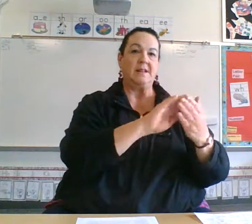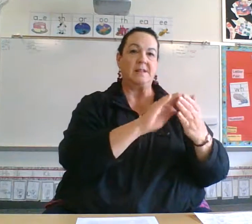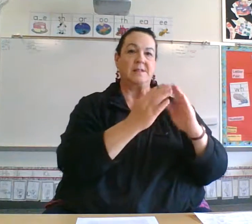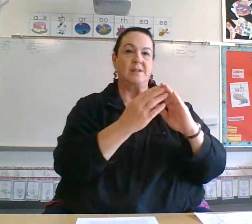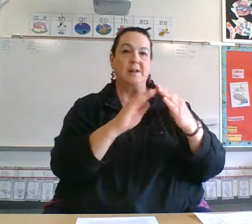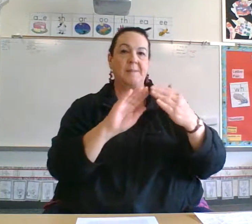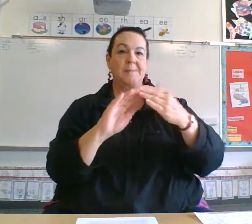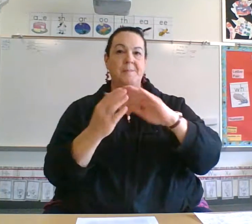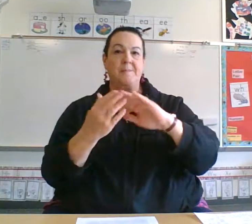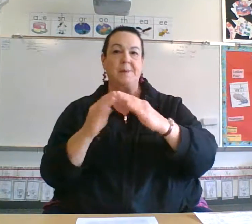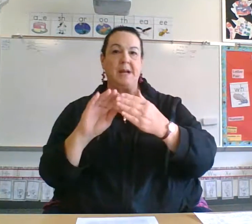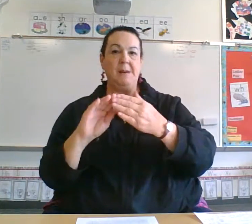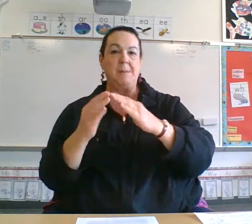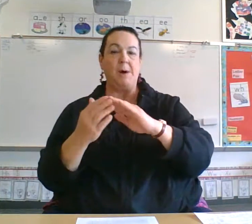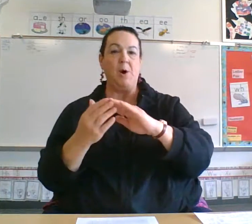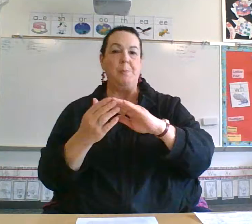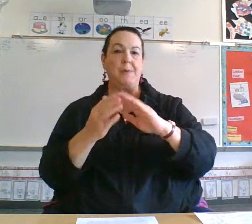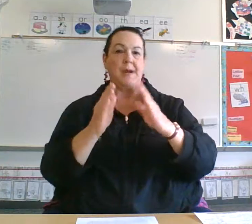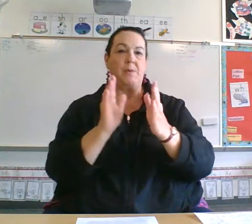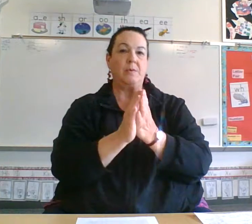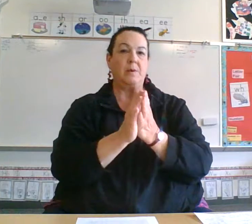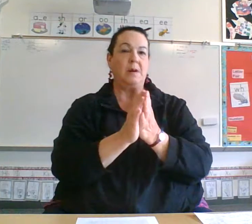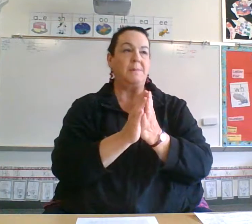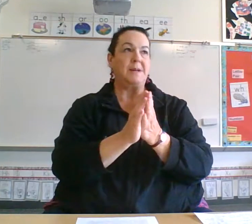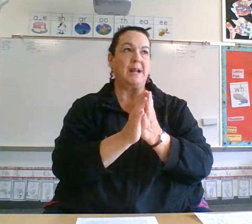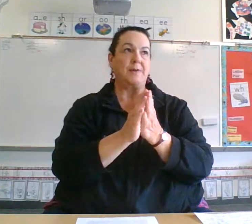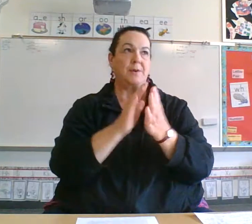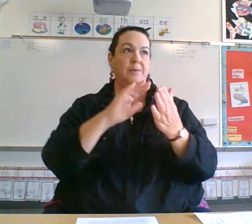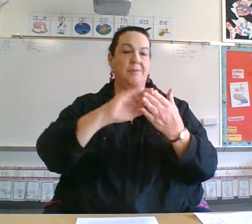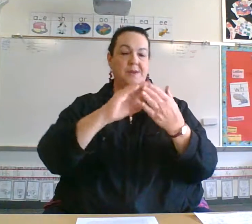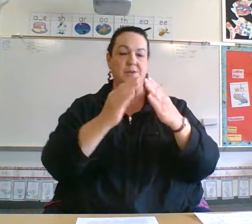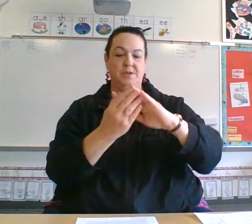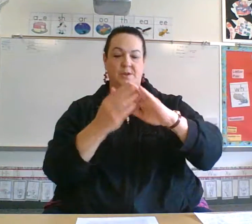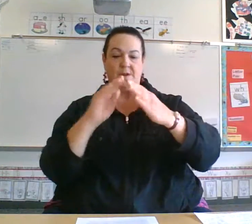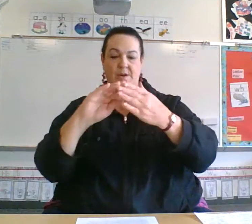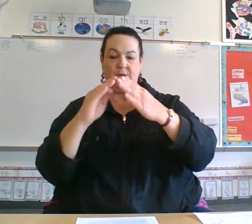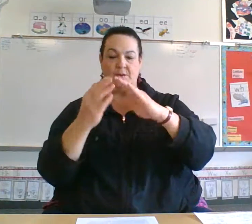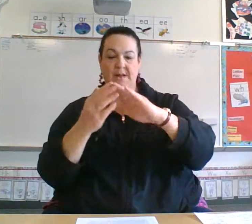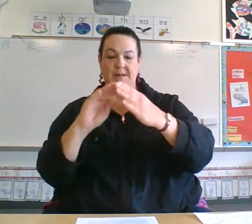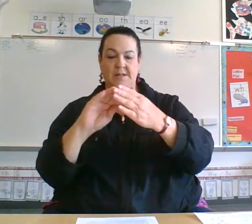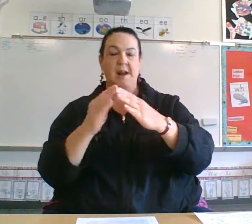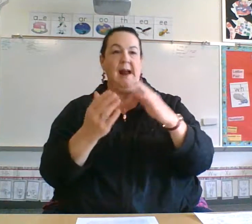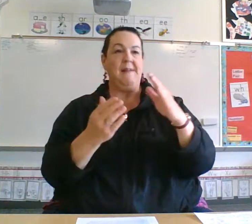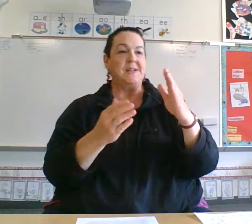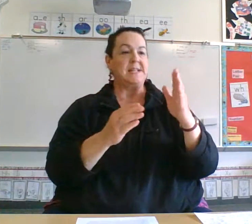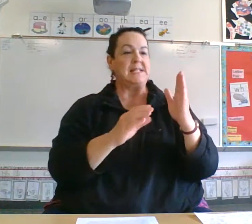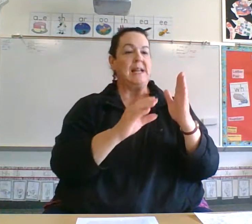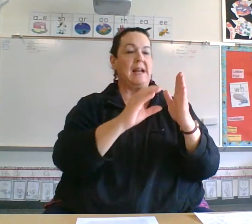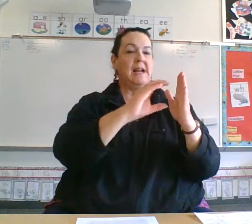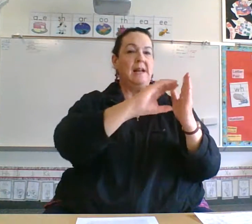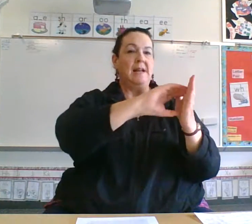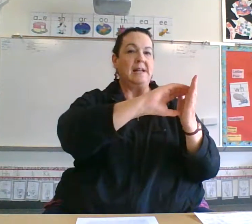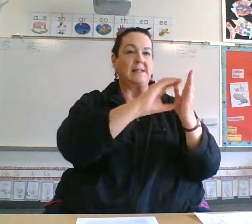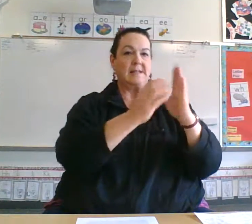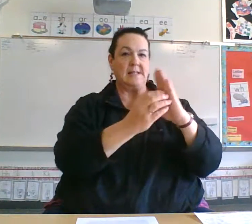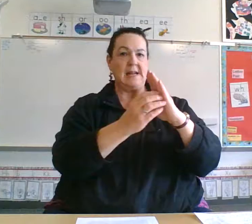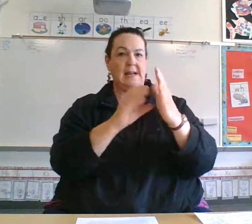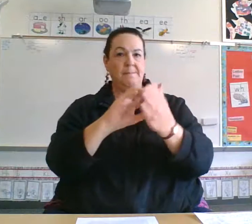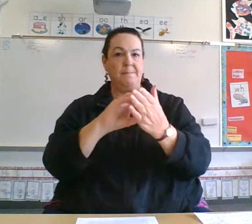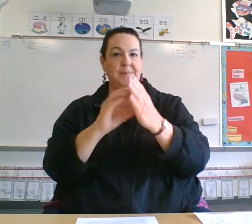this, but keep them open. They don't come together. They just do like this. And then city is a C that